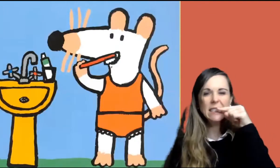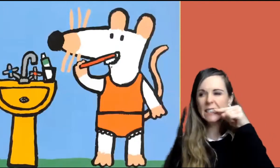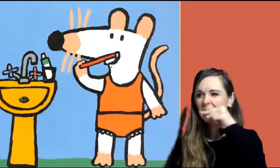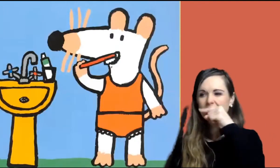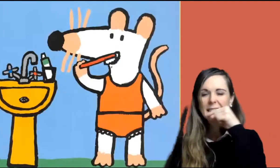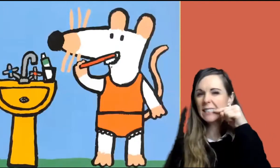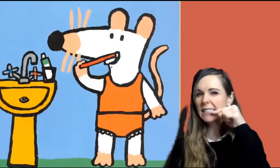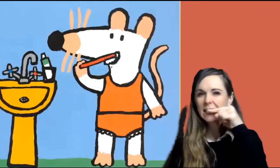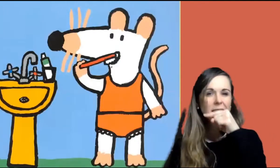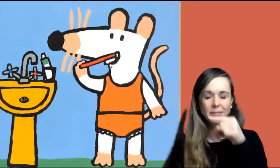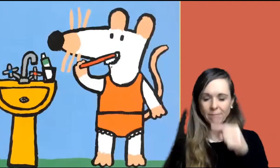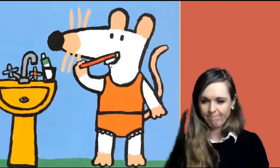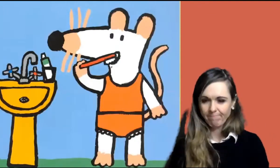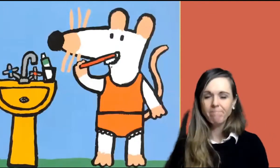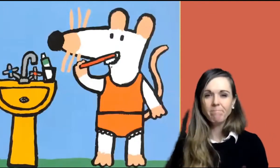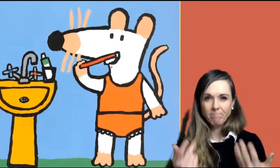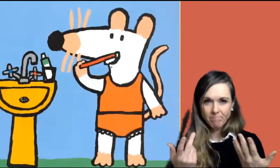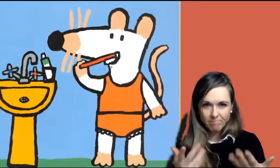and brushes her teeth.